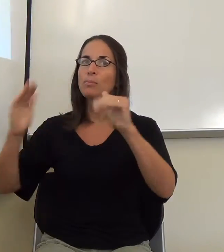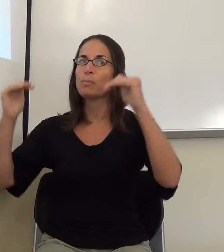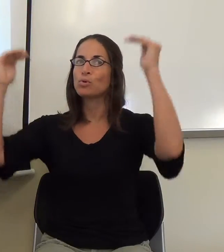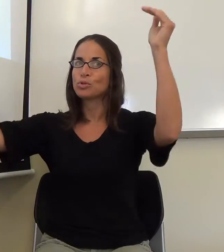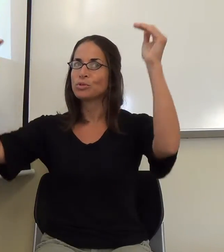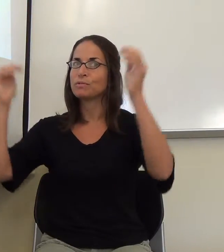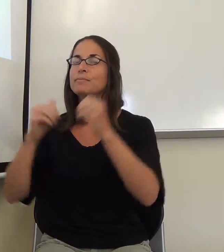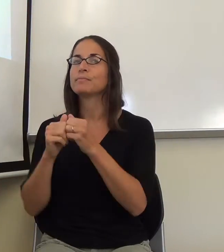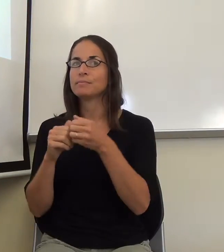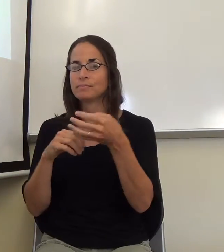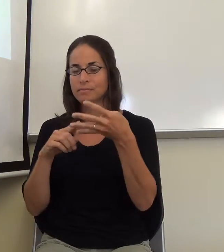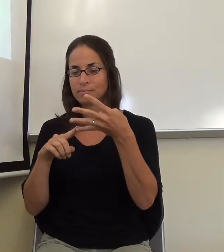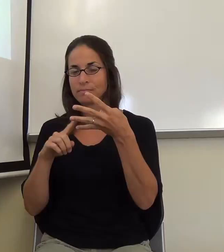So you promote somebody,